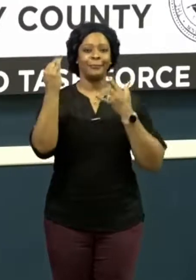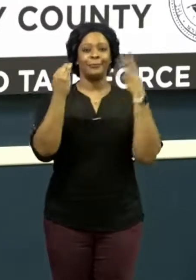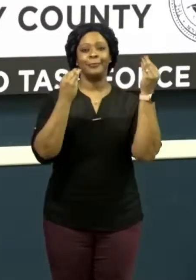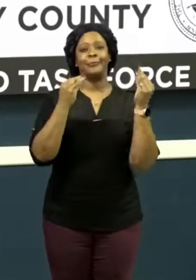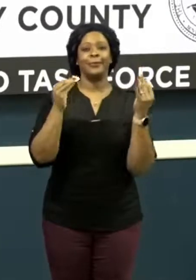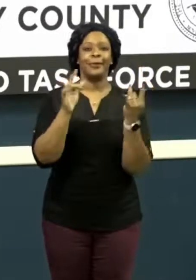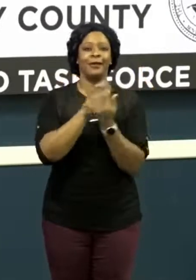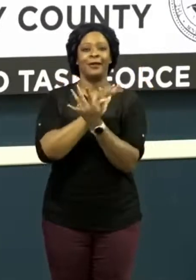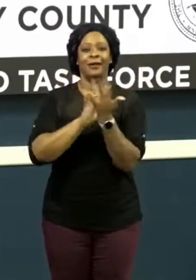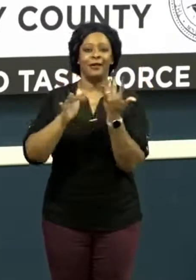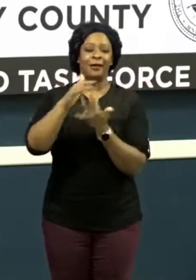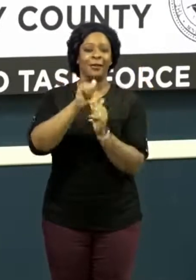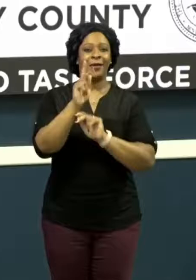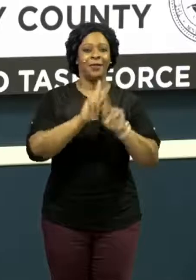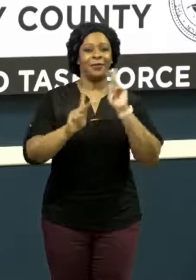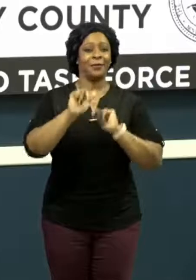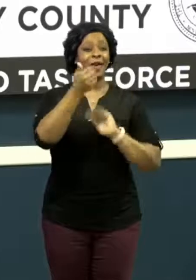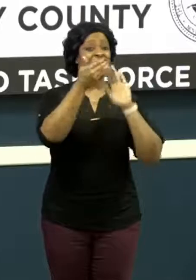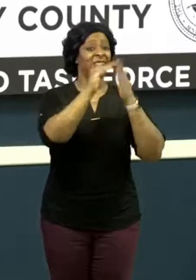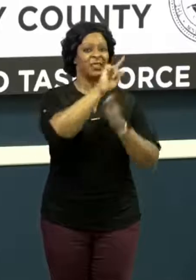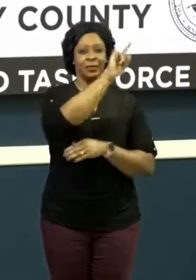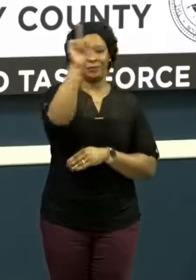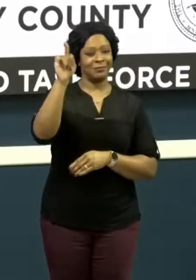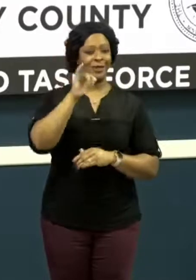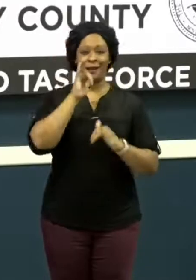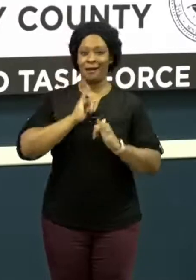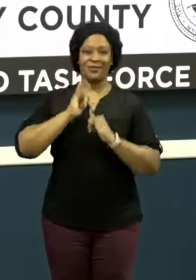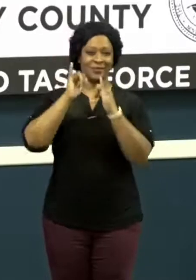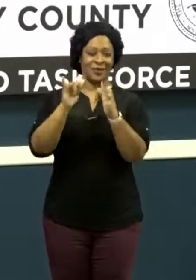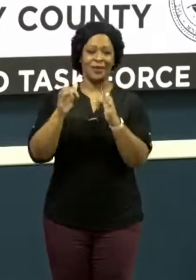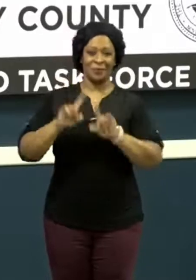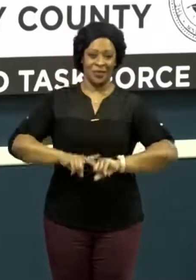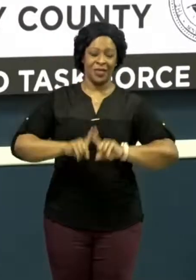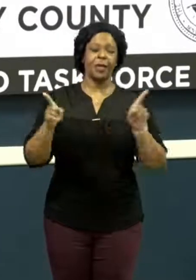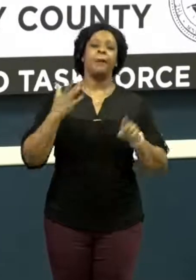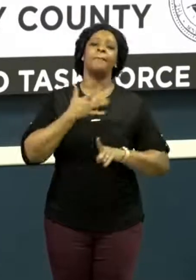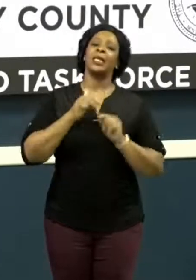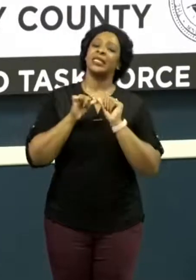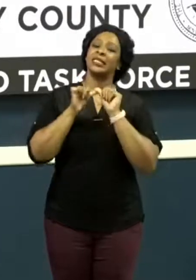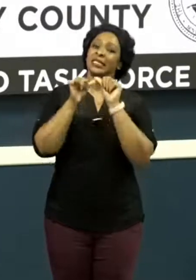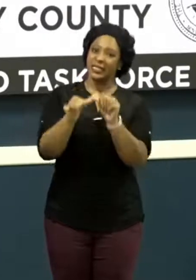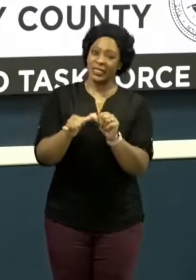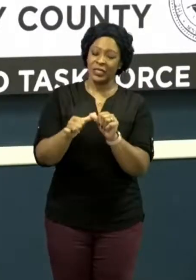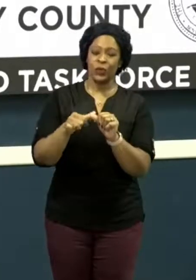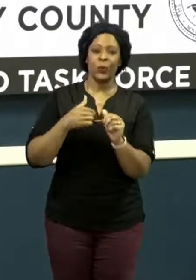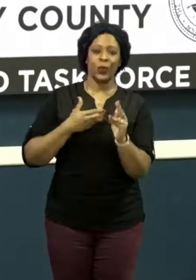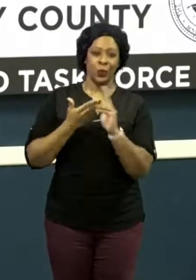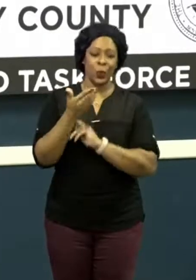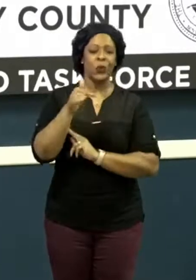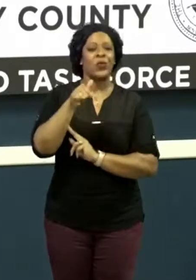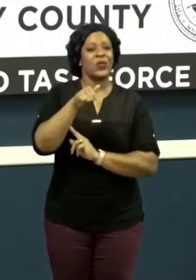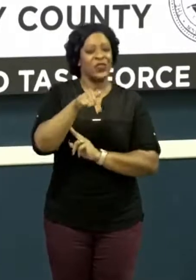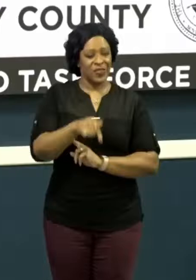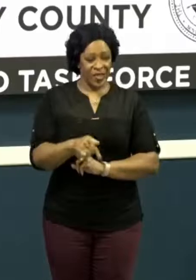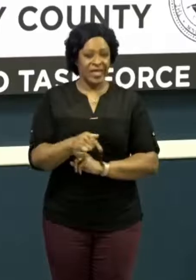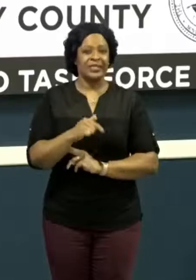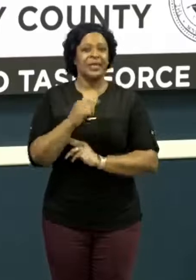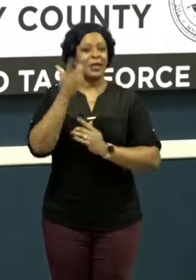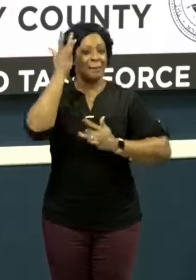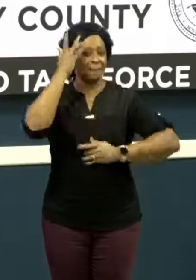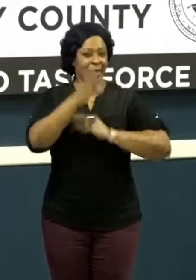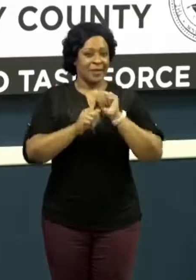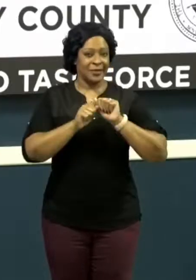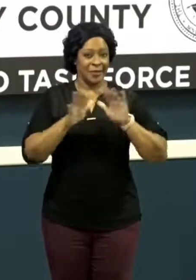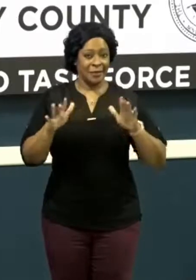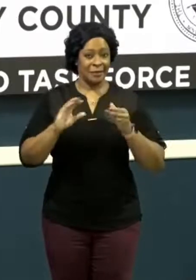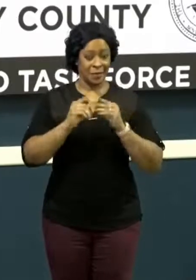around other people. In other cities, that is not the case. So I'm asking you all to continue that as we navigate this pandemic. Some of the